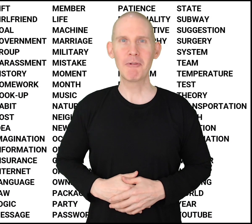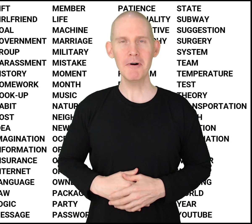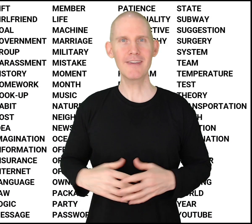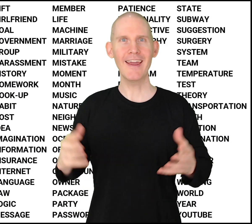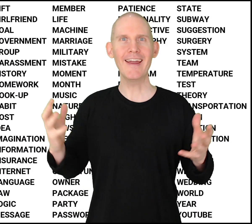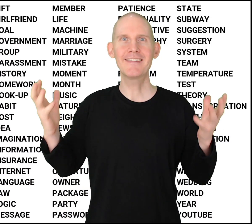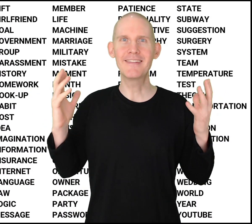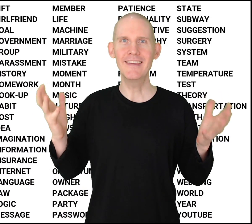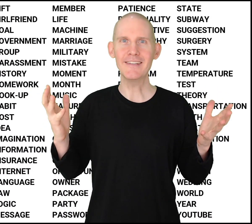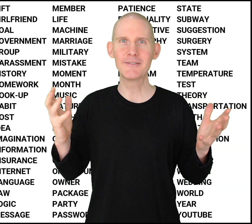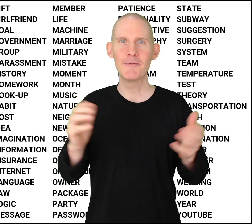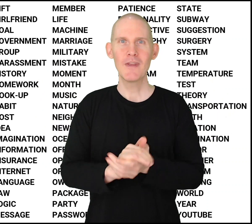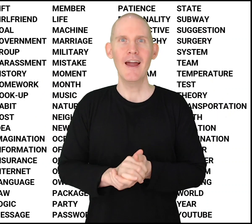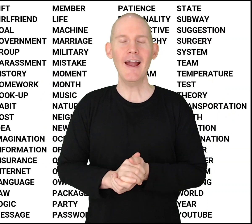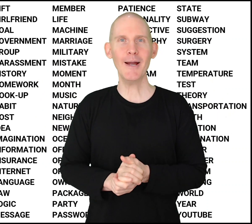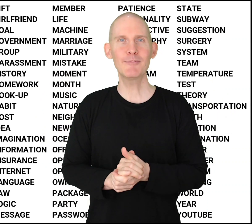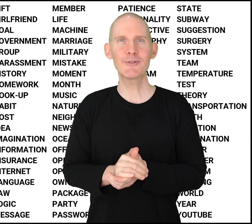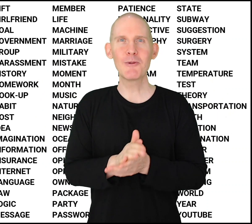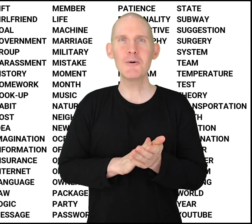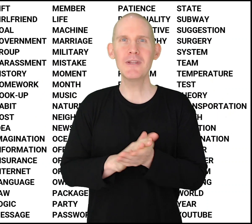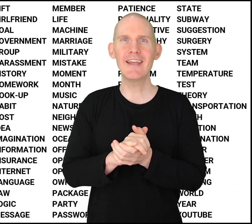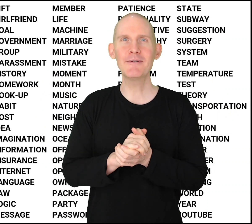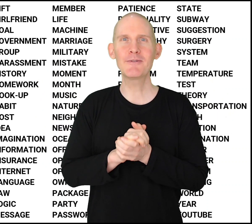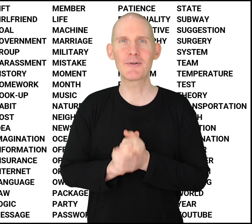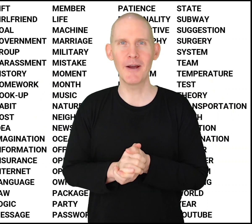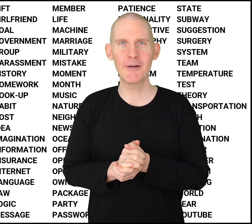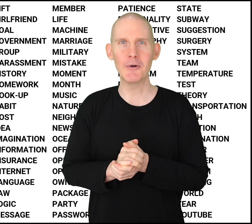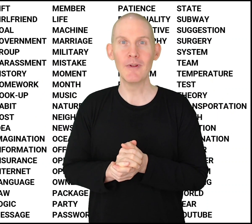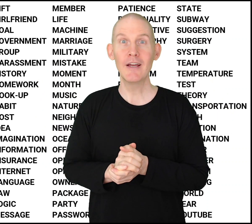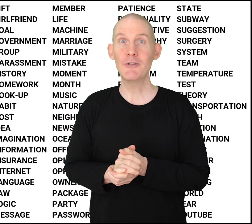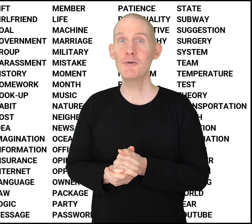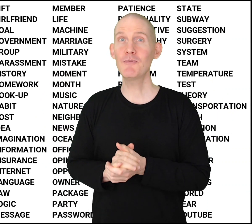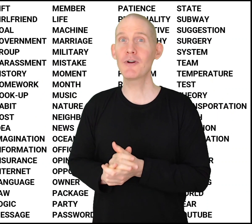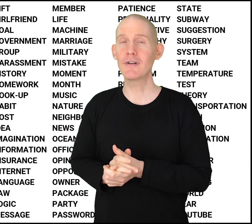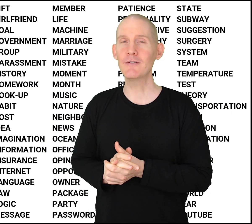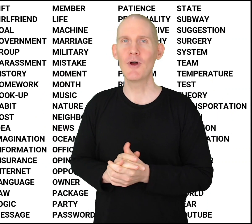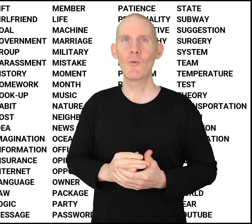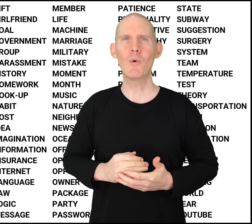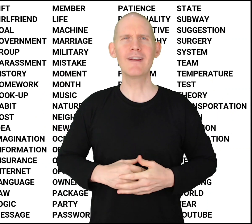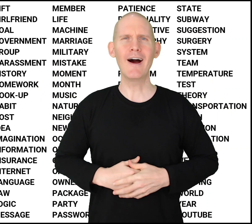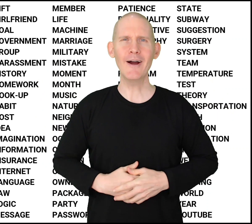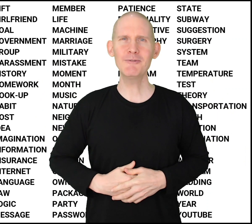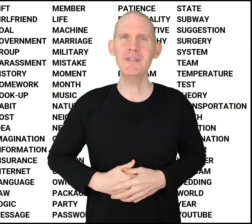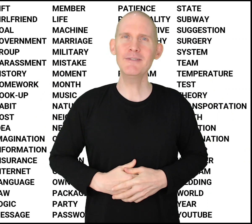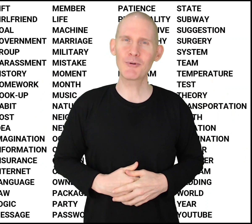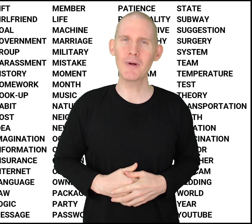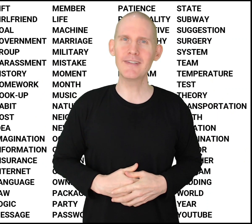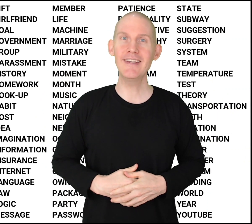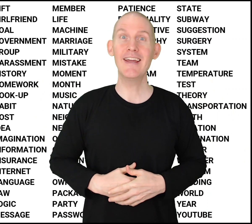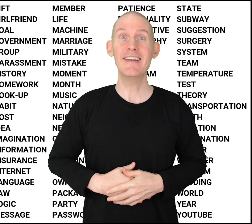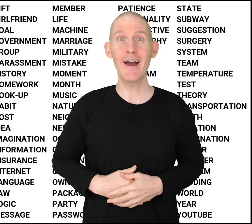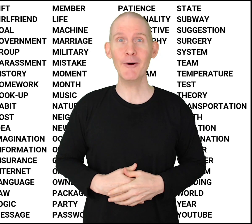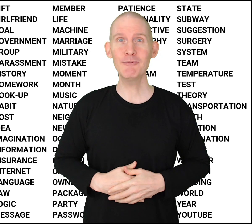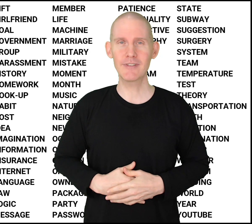Look at this. Absolutely incredible. You've learned 120 noun